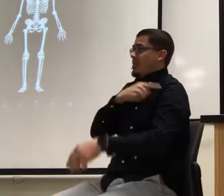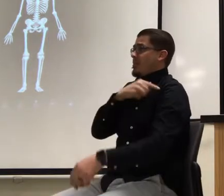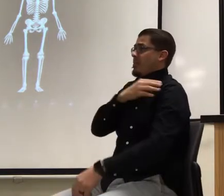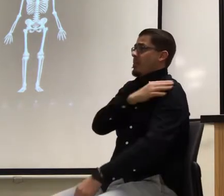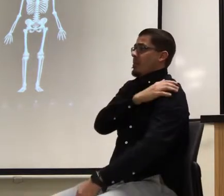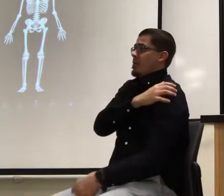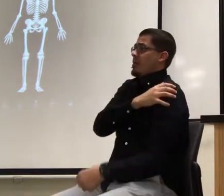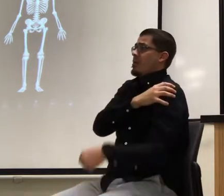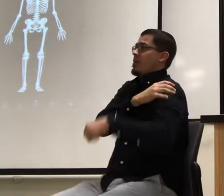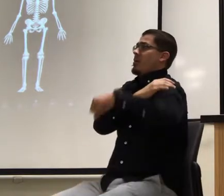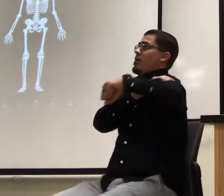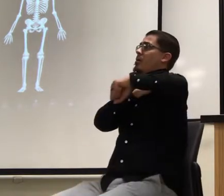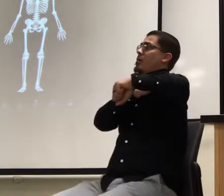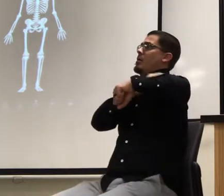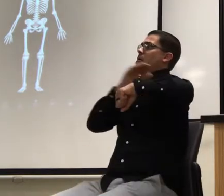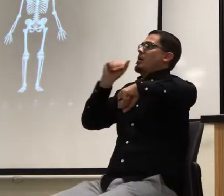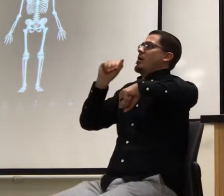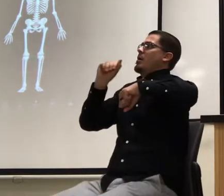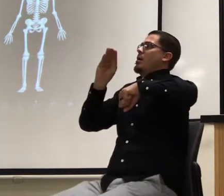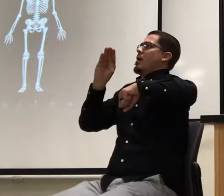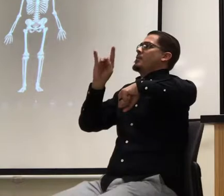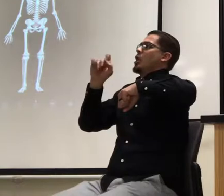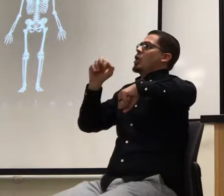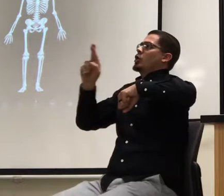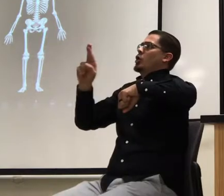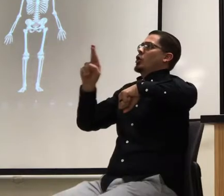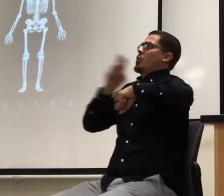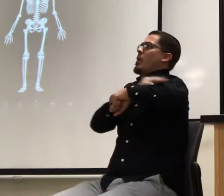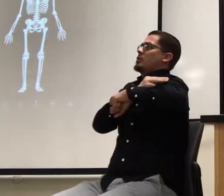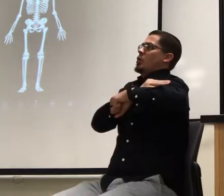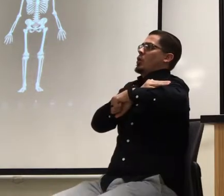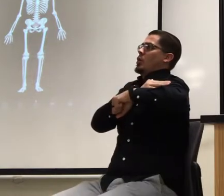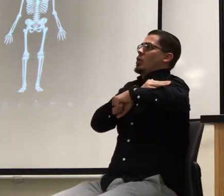abductor, abduct shoulder.